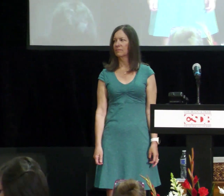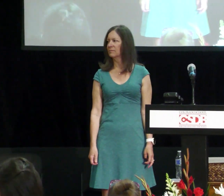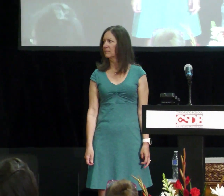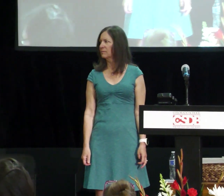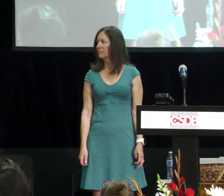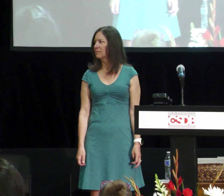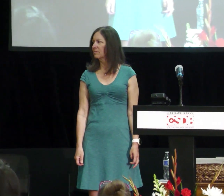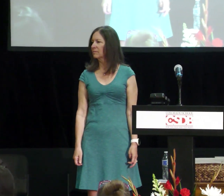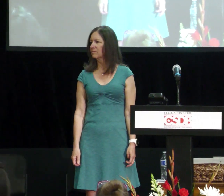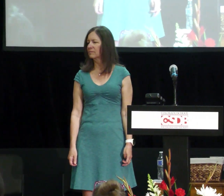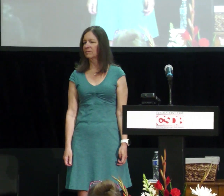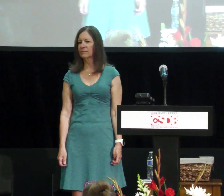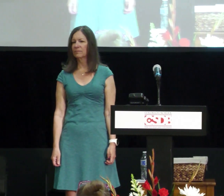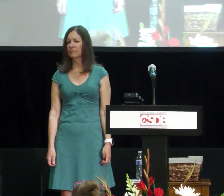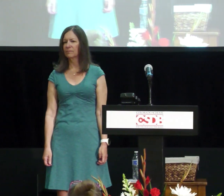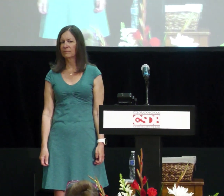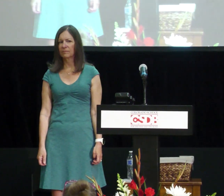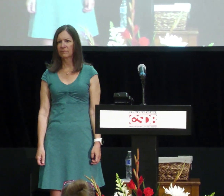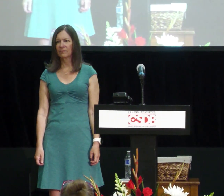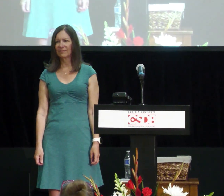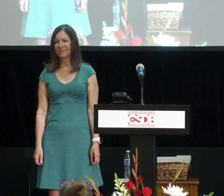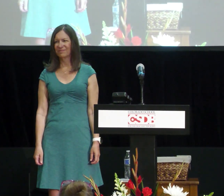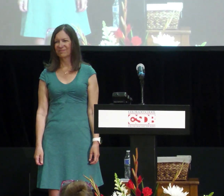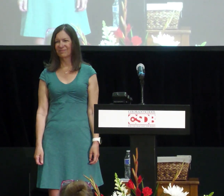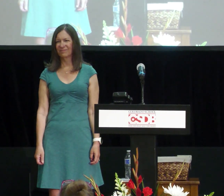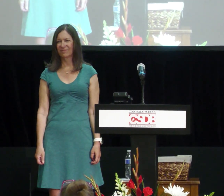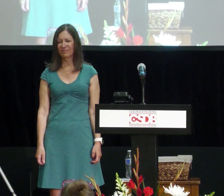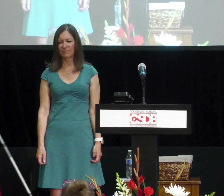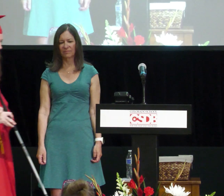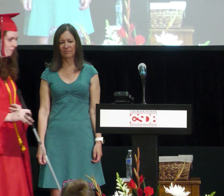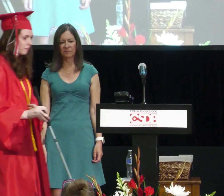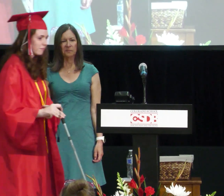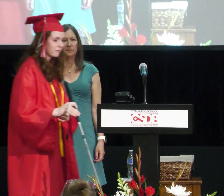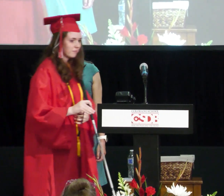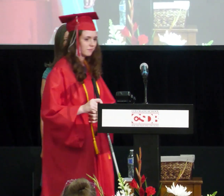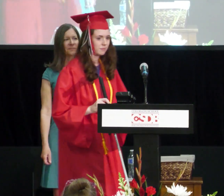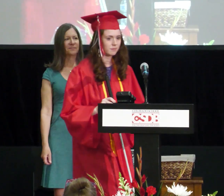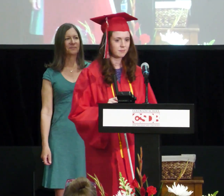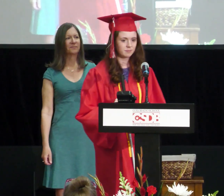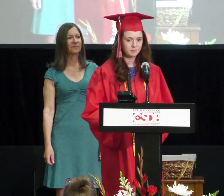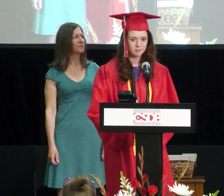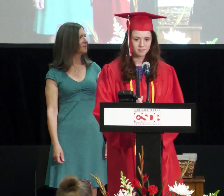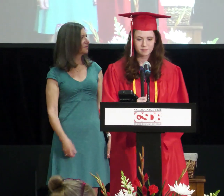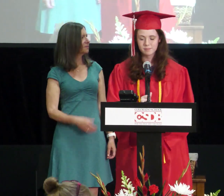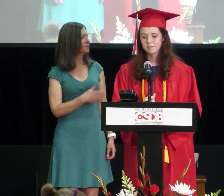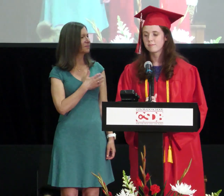Bates will be singing and signed by Ethan Salazar.